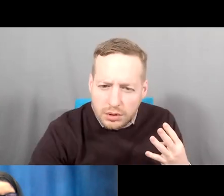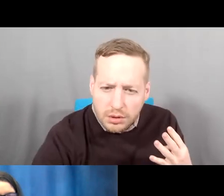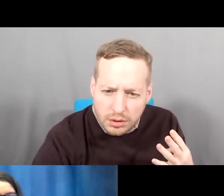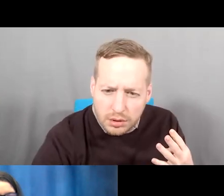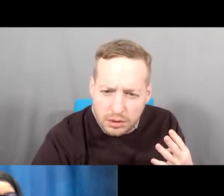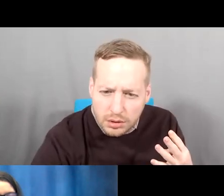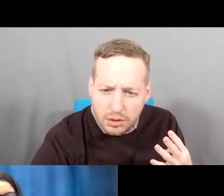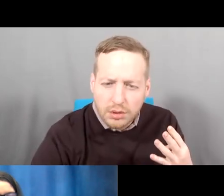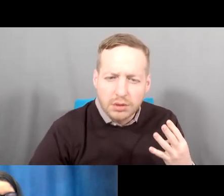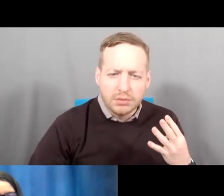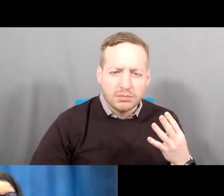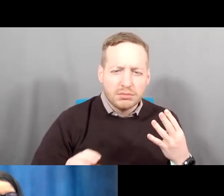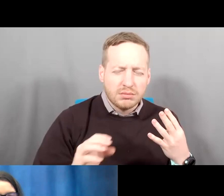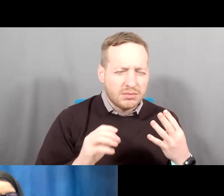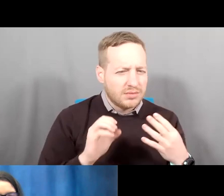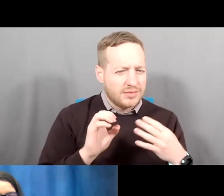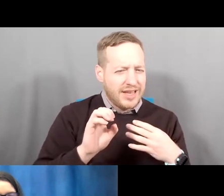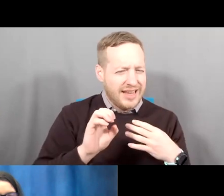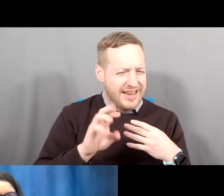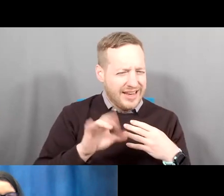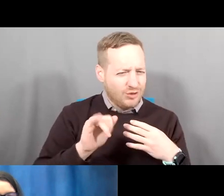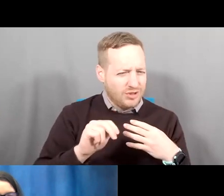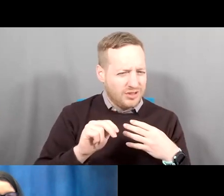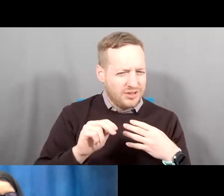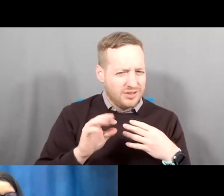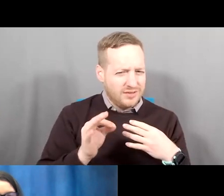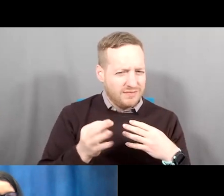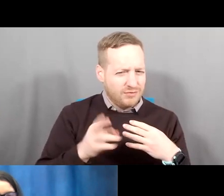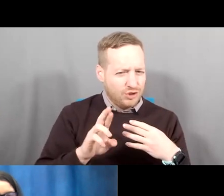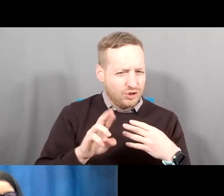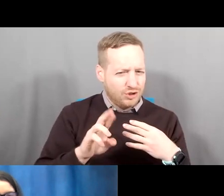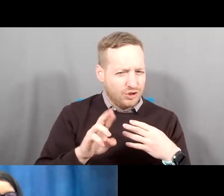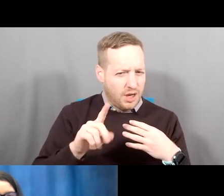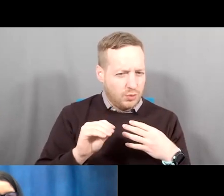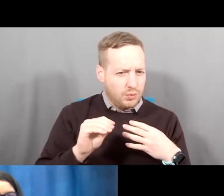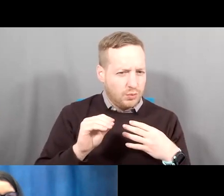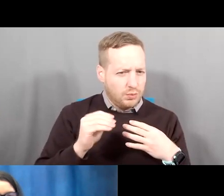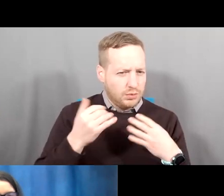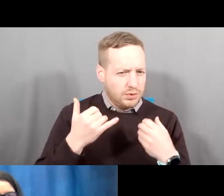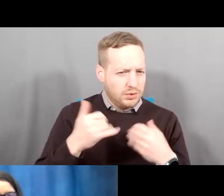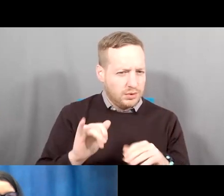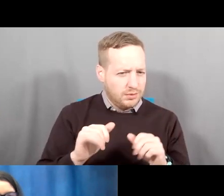HSTP. I'm trying to see if there's other people who are involved with the commission. Erin,